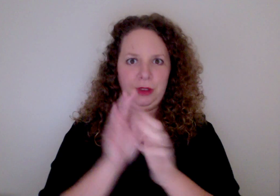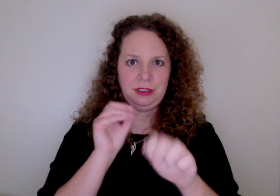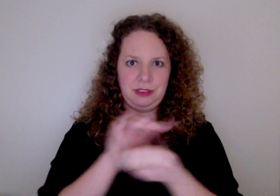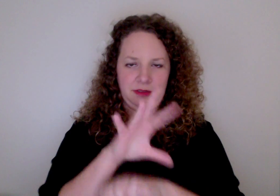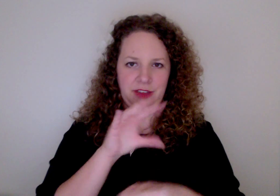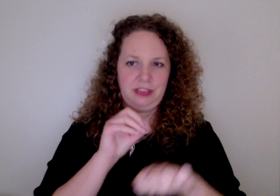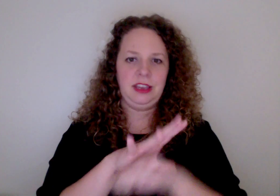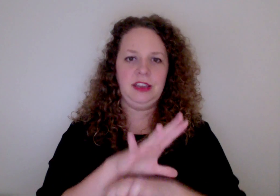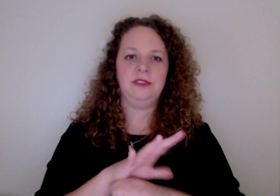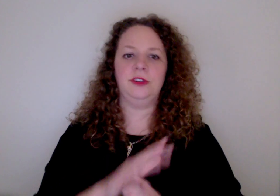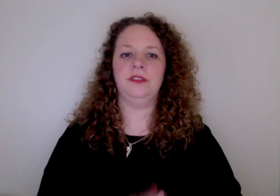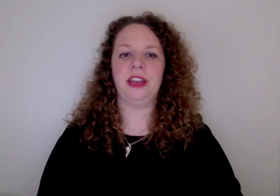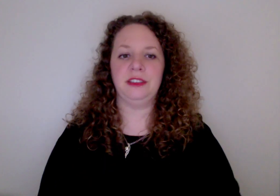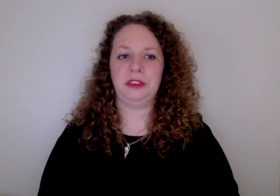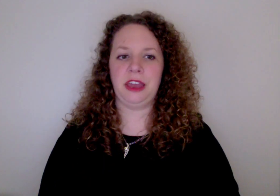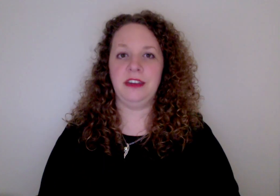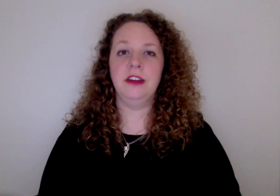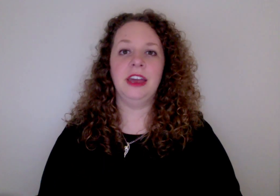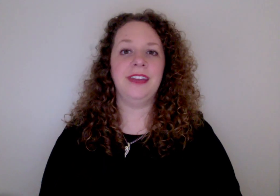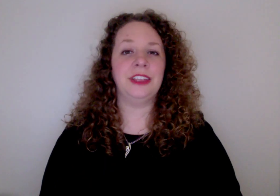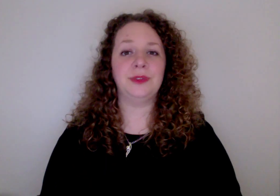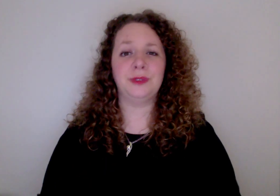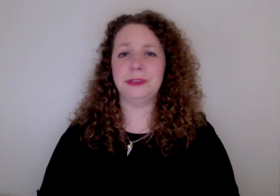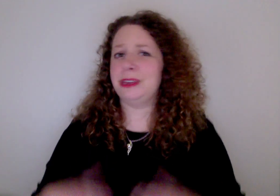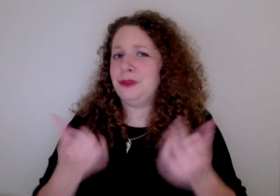request advice, ask for advice, okay? And that's going to be,